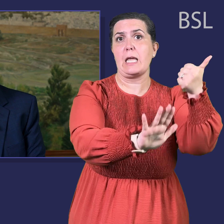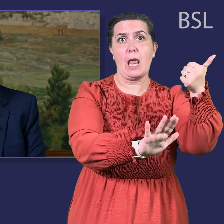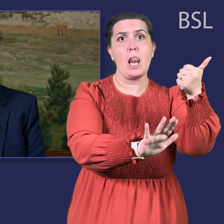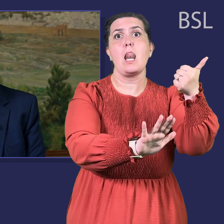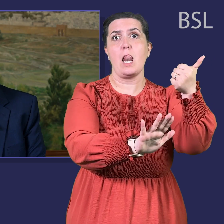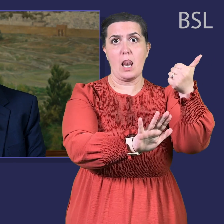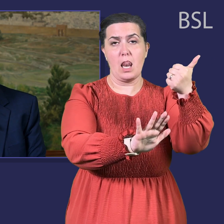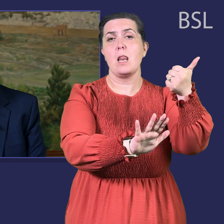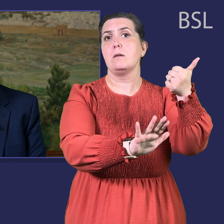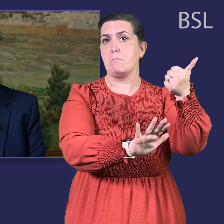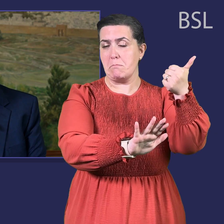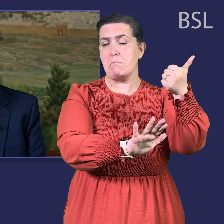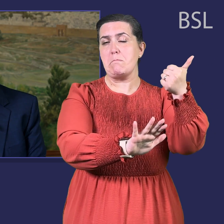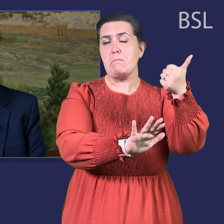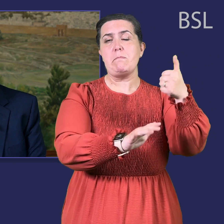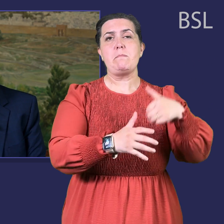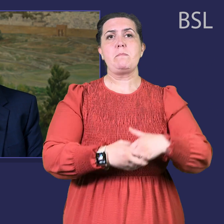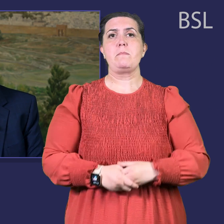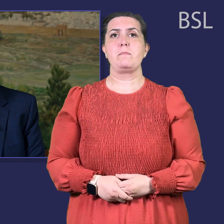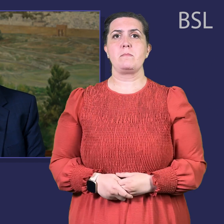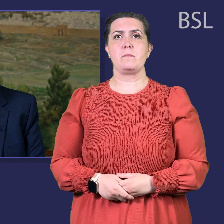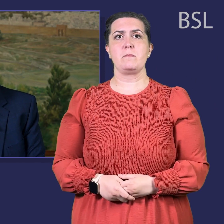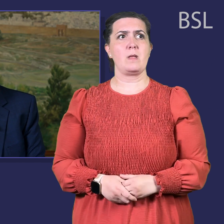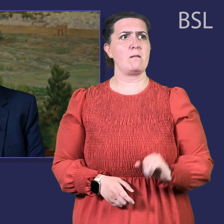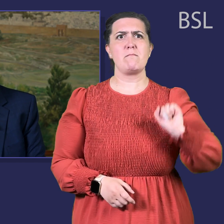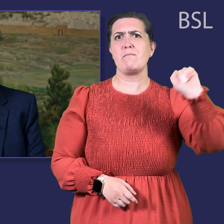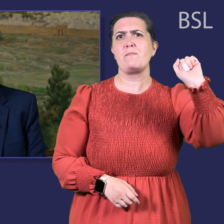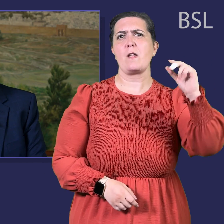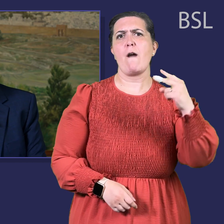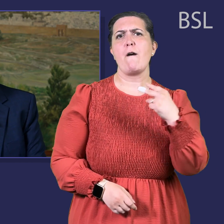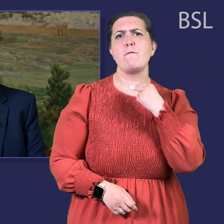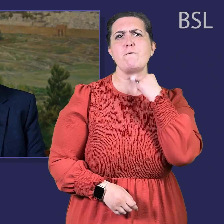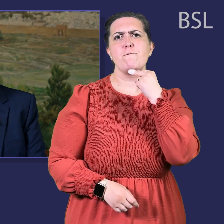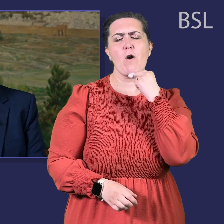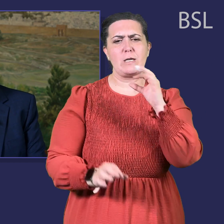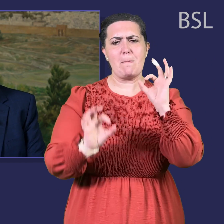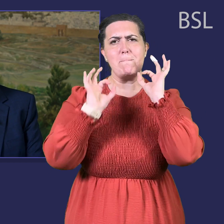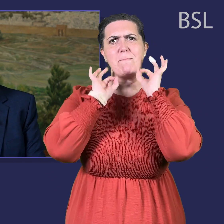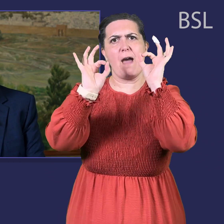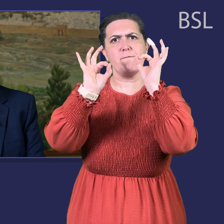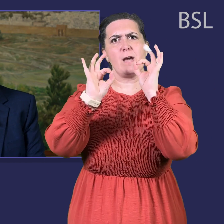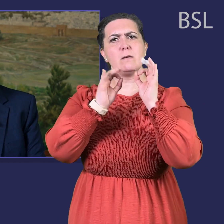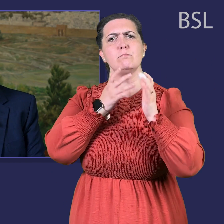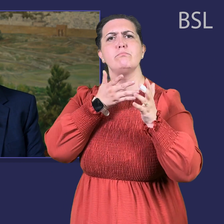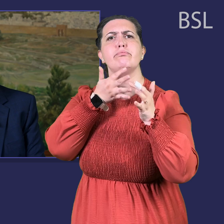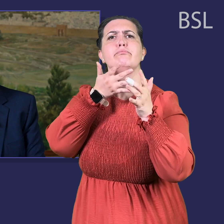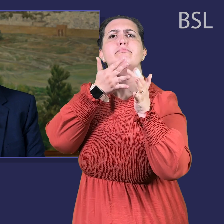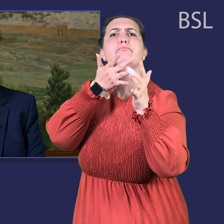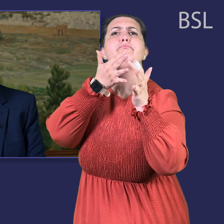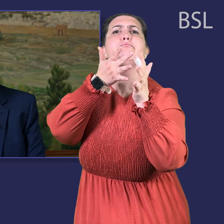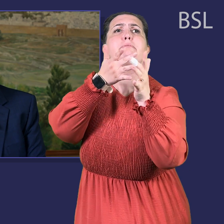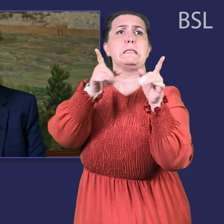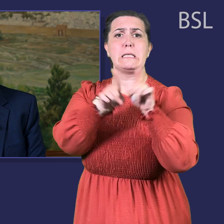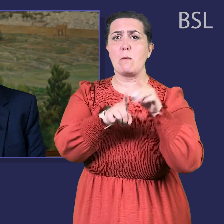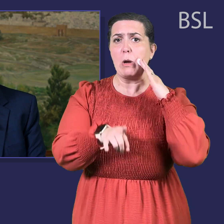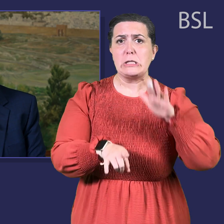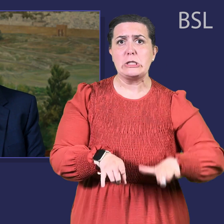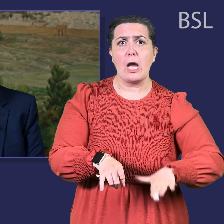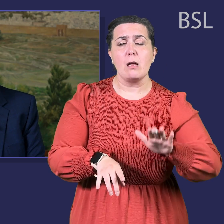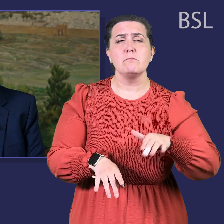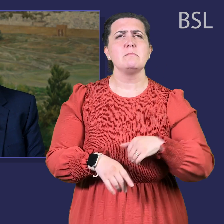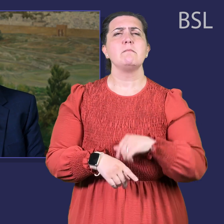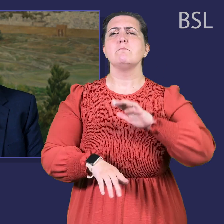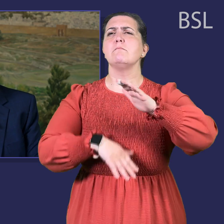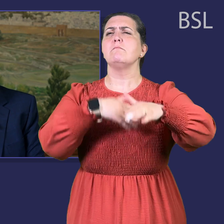mother, Edna Anderson Nelson. Vocally, he carried perfect pitch, even as a